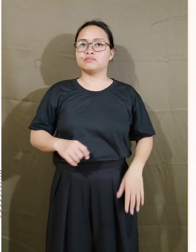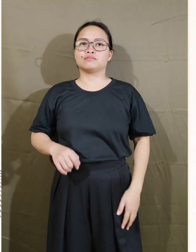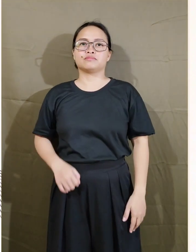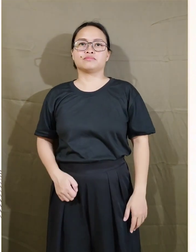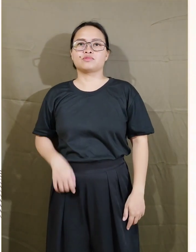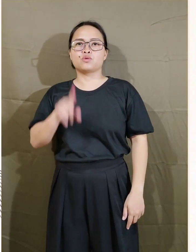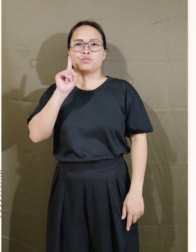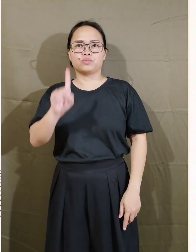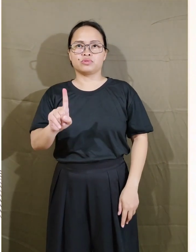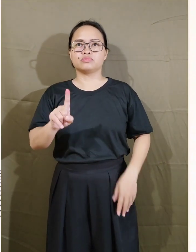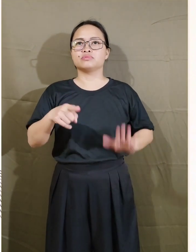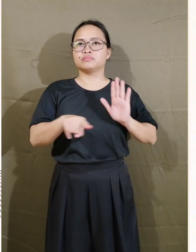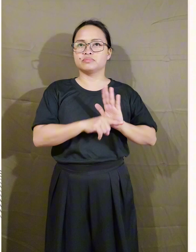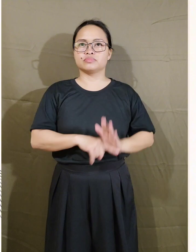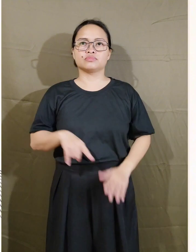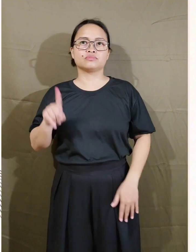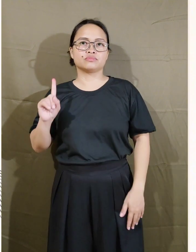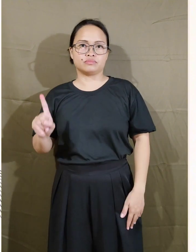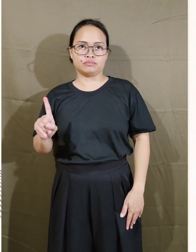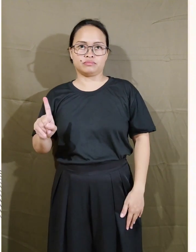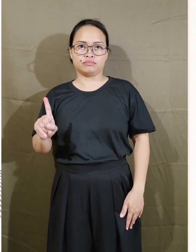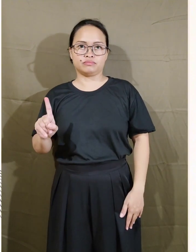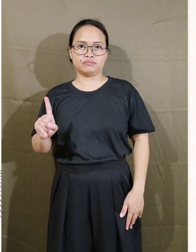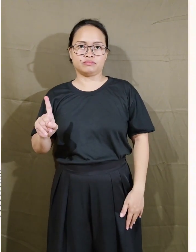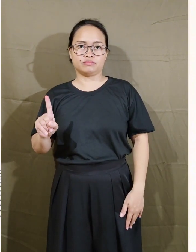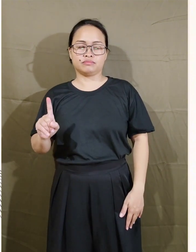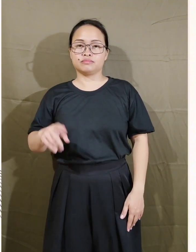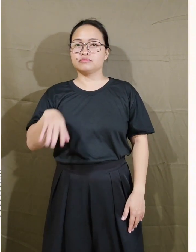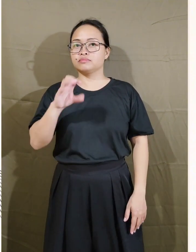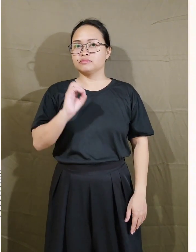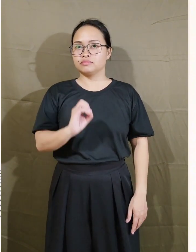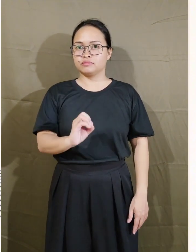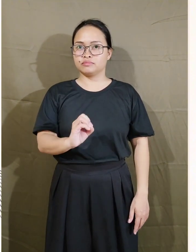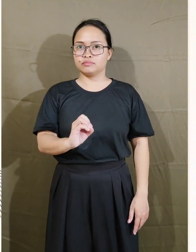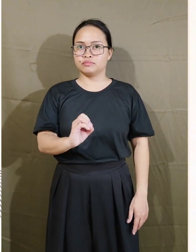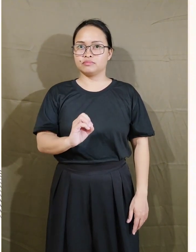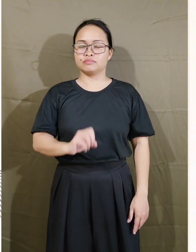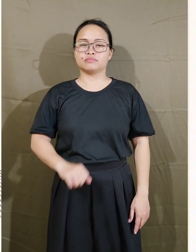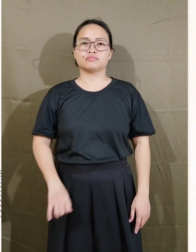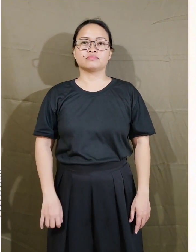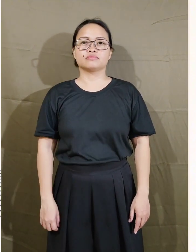1 minus 1, that would be 0.